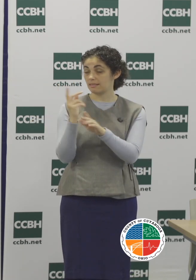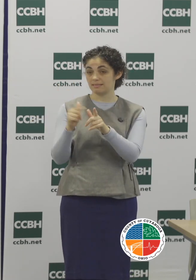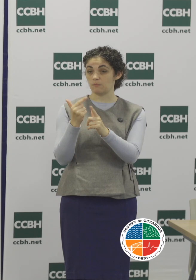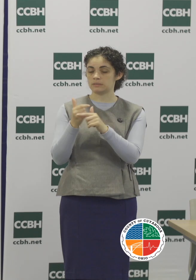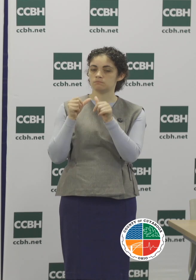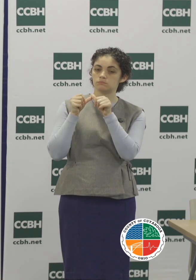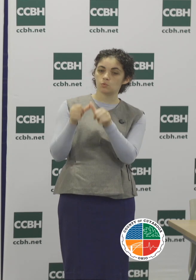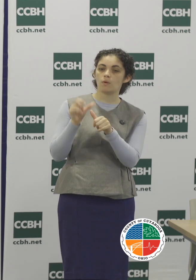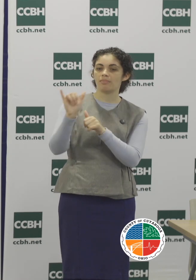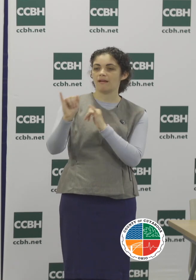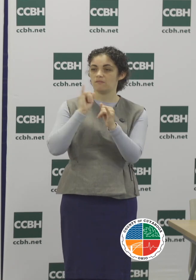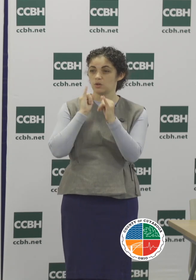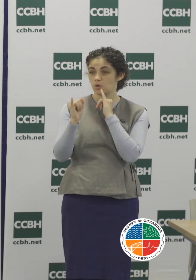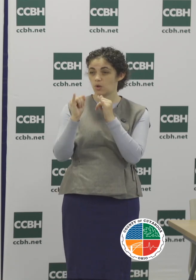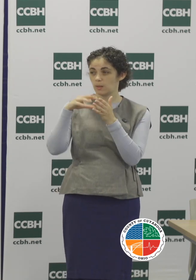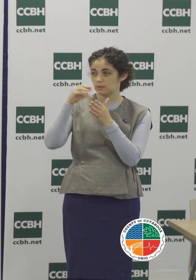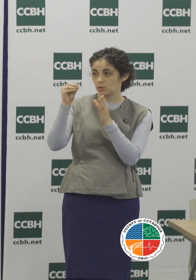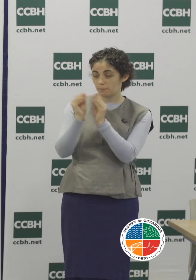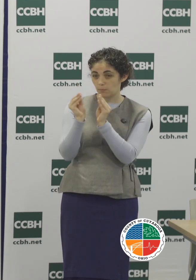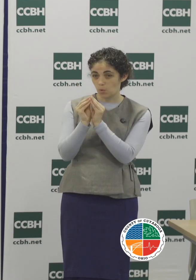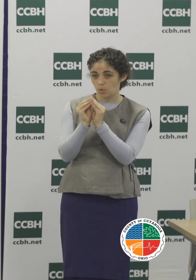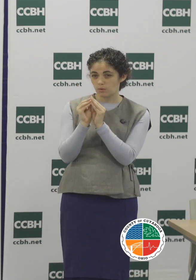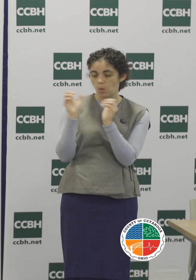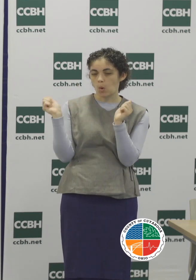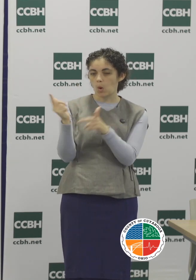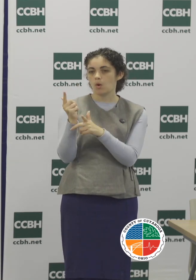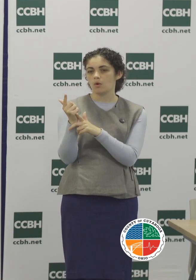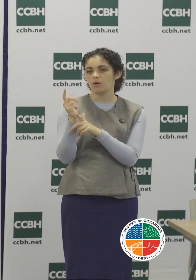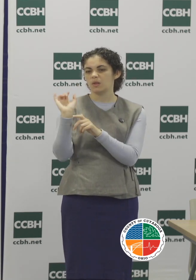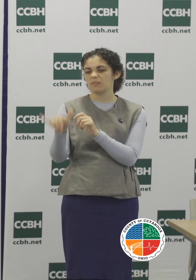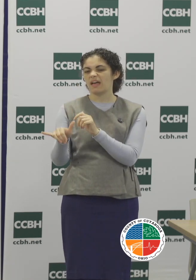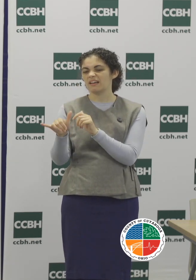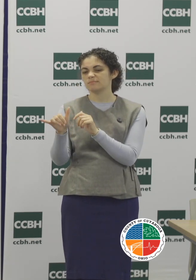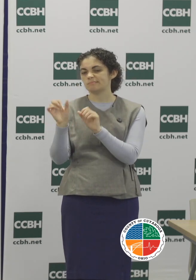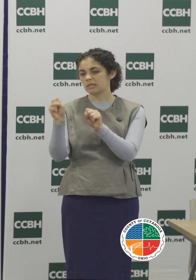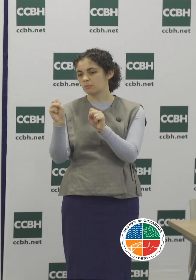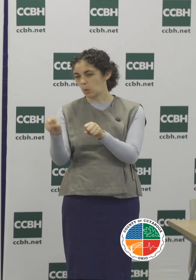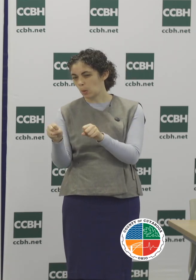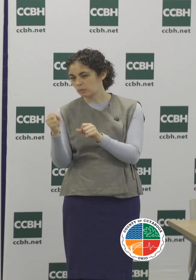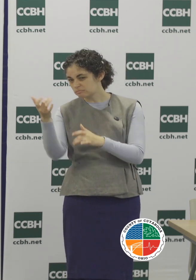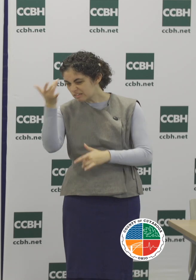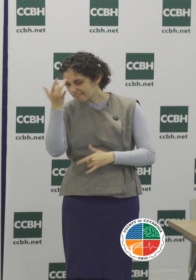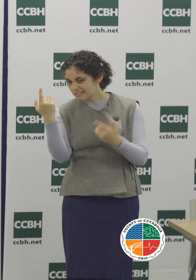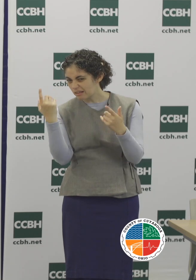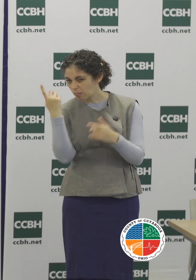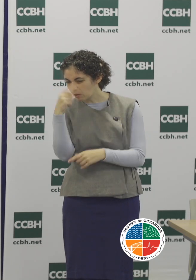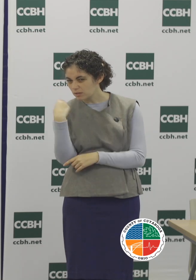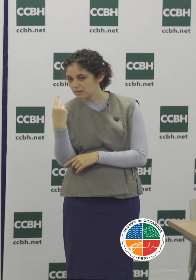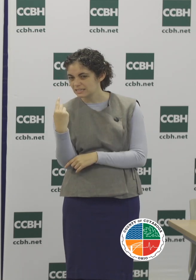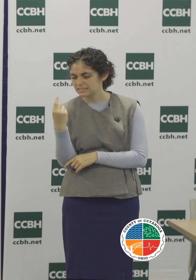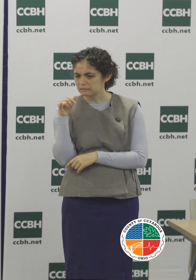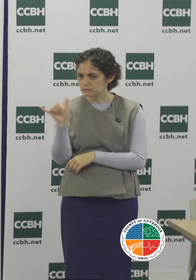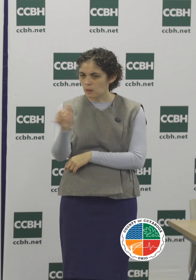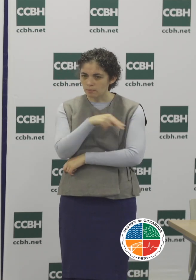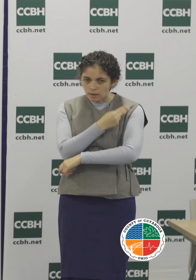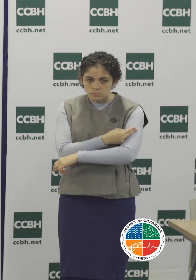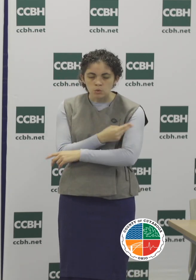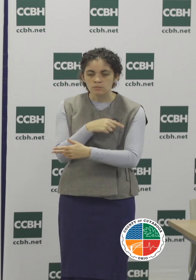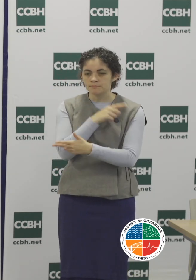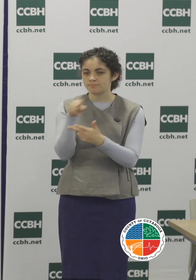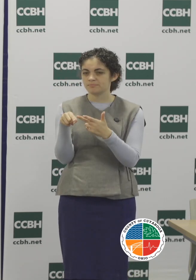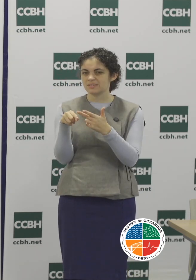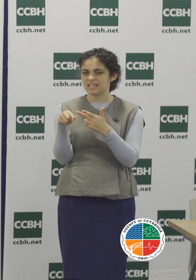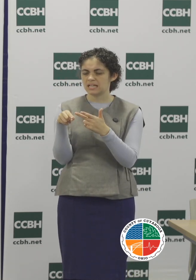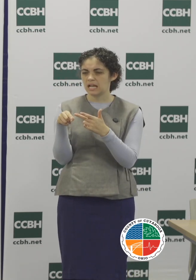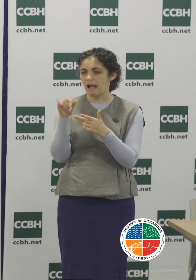through that interview. We learn more about what their course of illness looked like. We learn more about whether they were hospitalized, whether